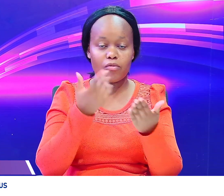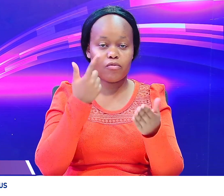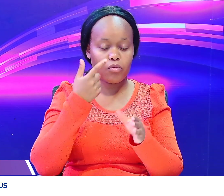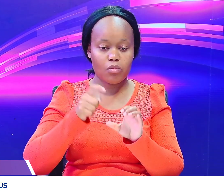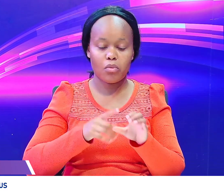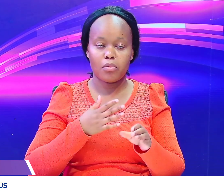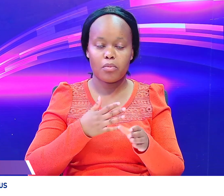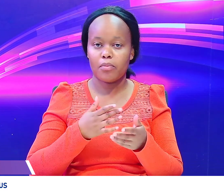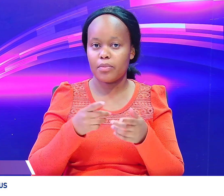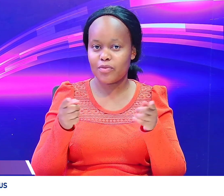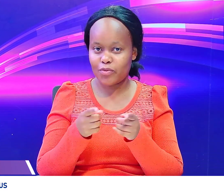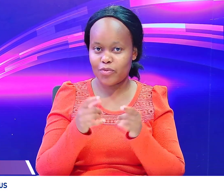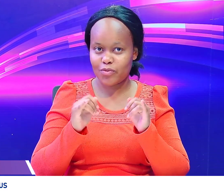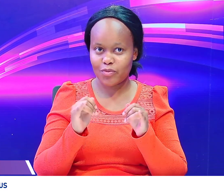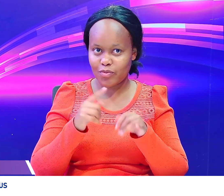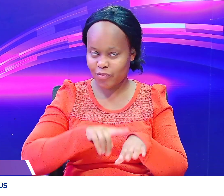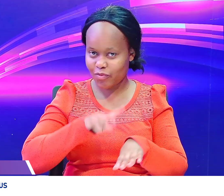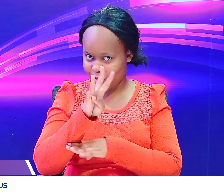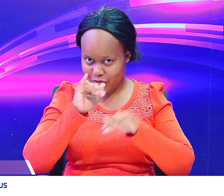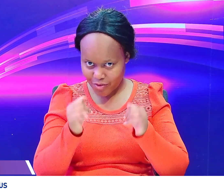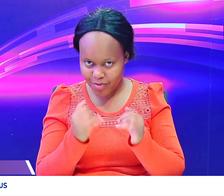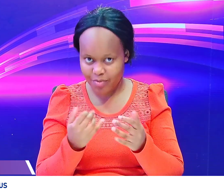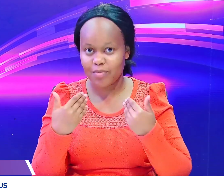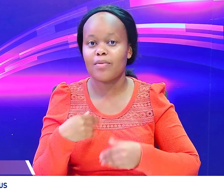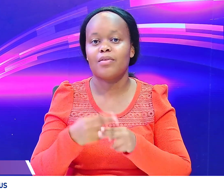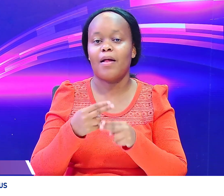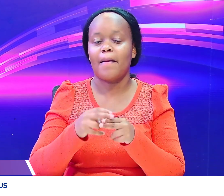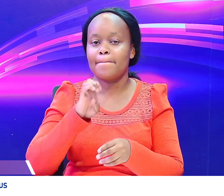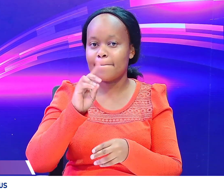That is all for the brief news. Thank you for watching Science TV. My name